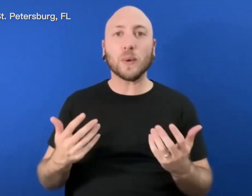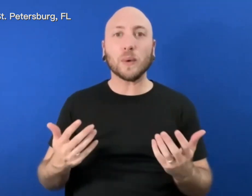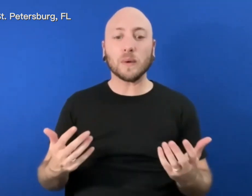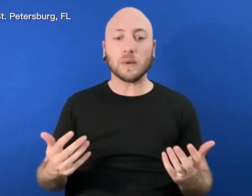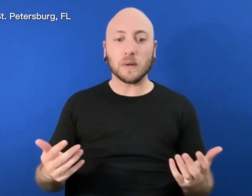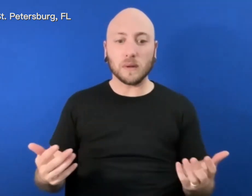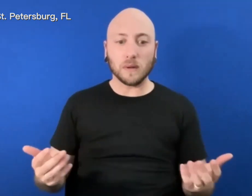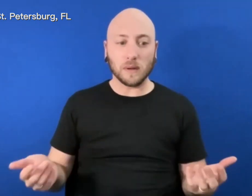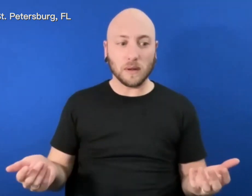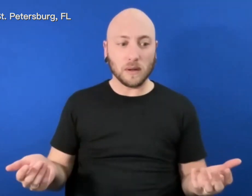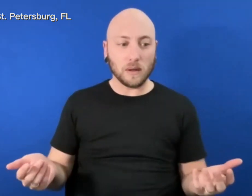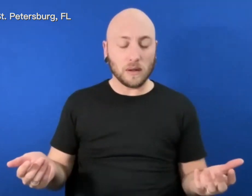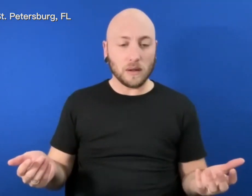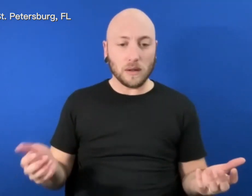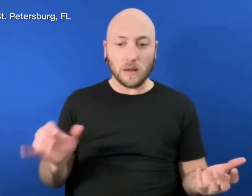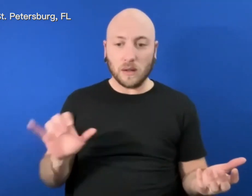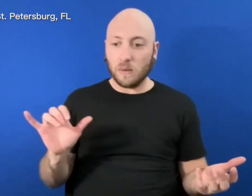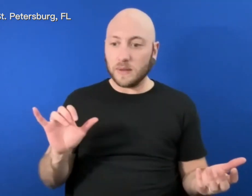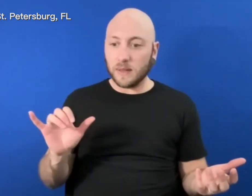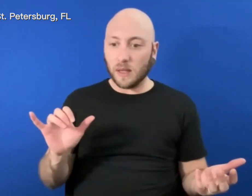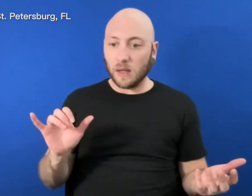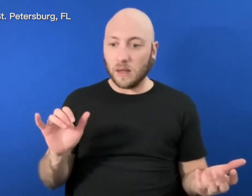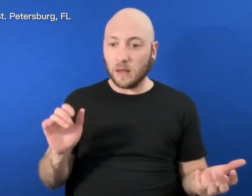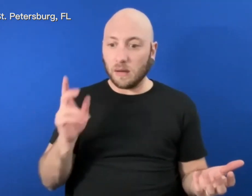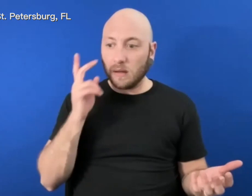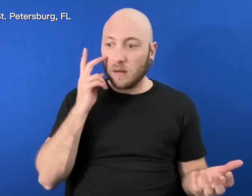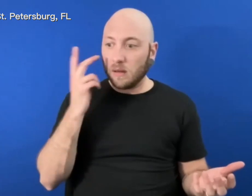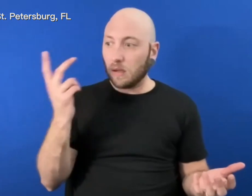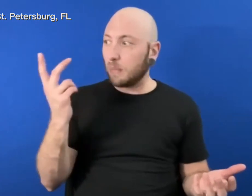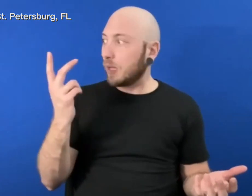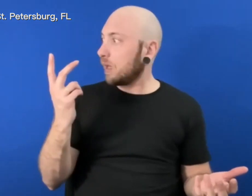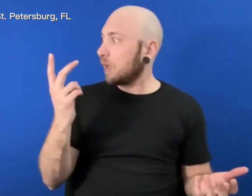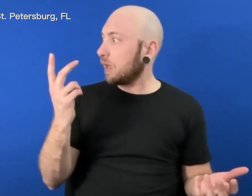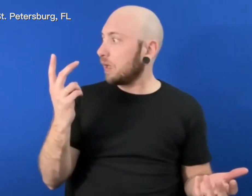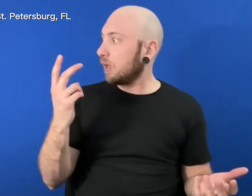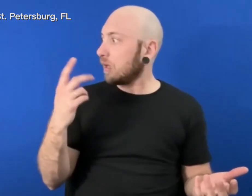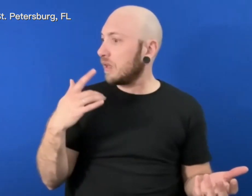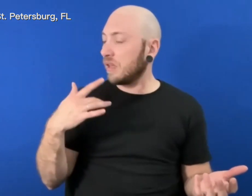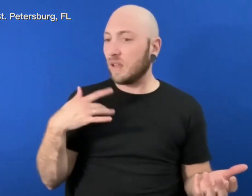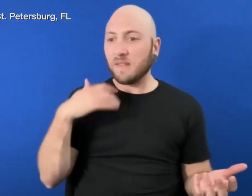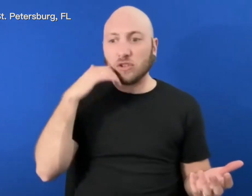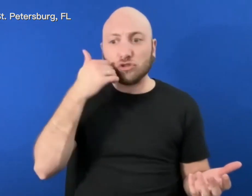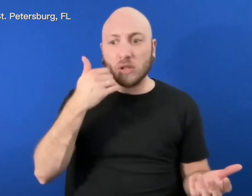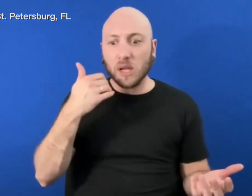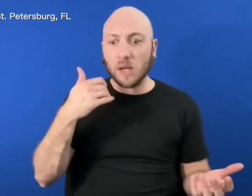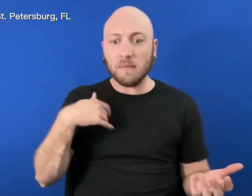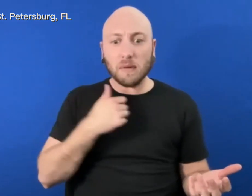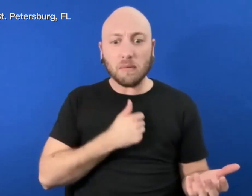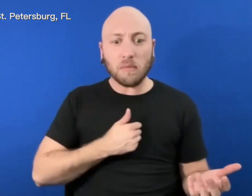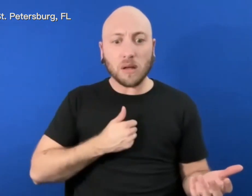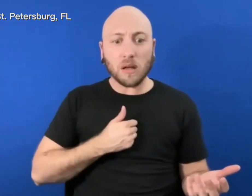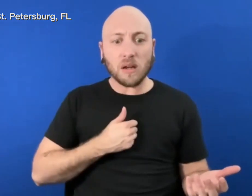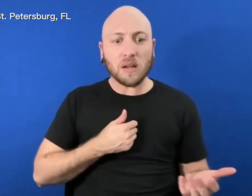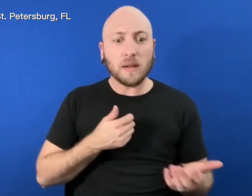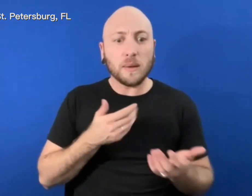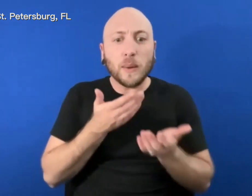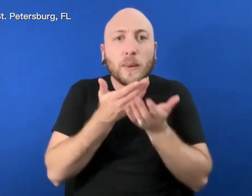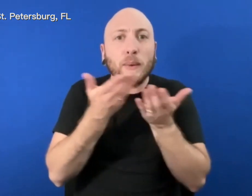nothing behind me that I could look back at and feel bad about. And it was just like a life-changing experience to